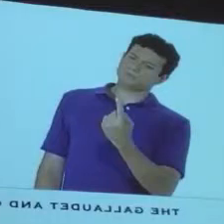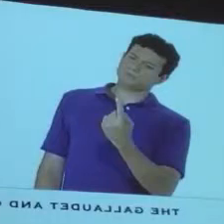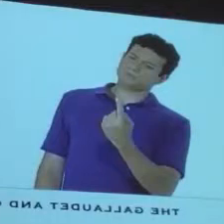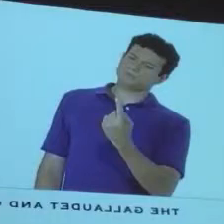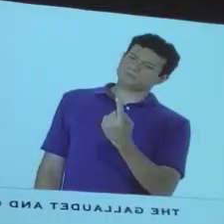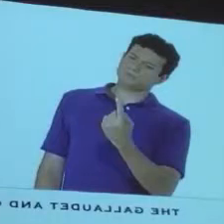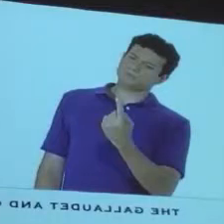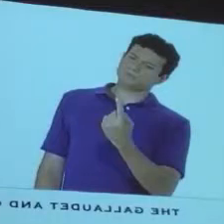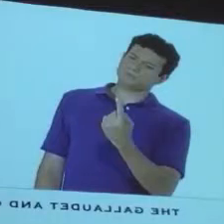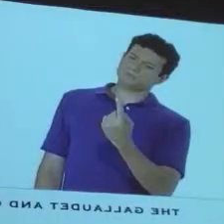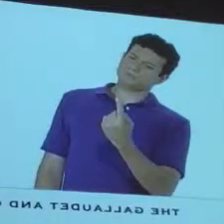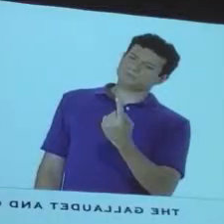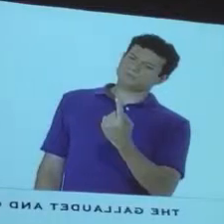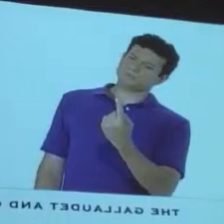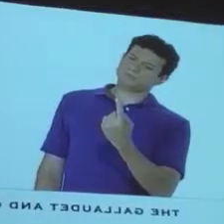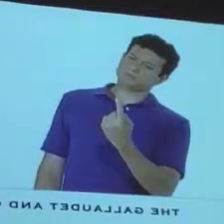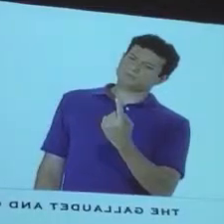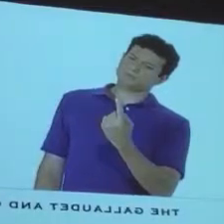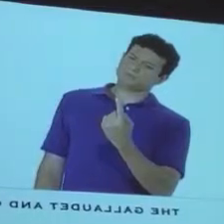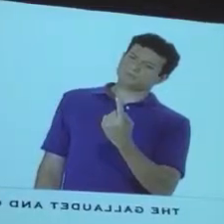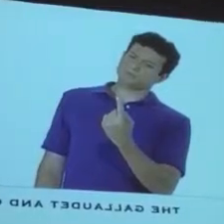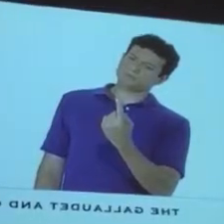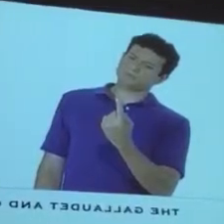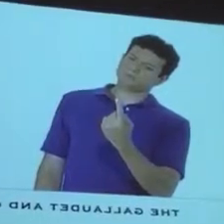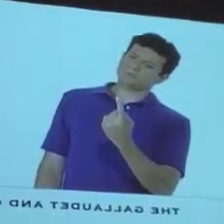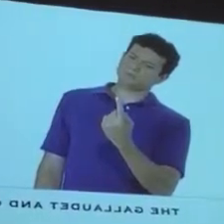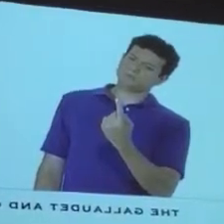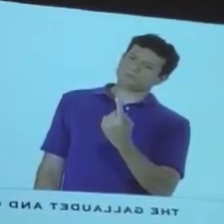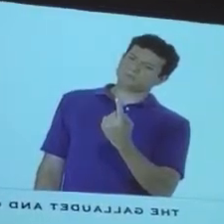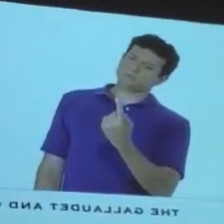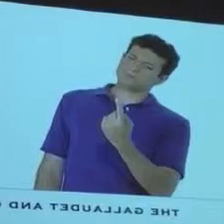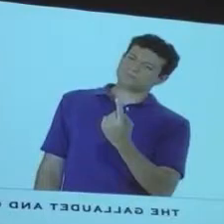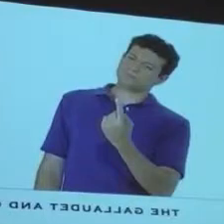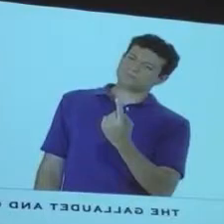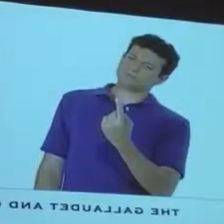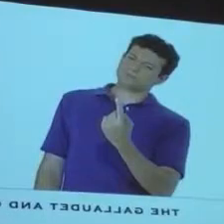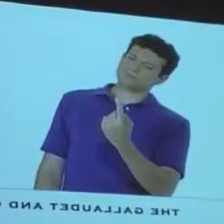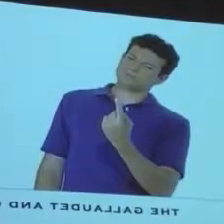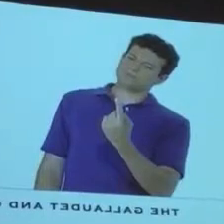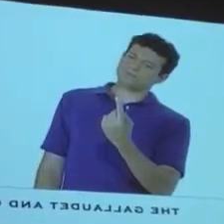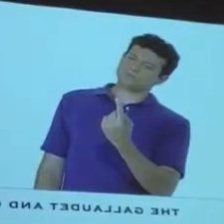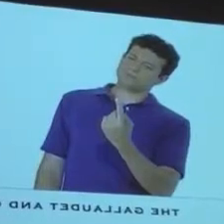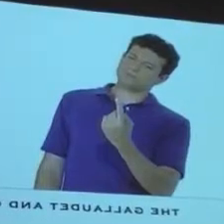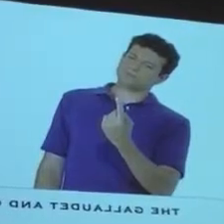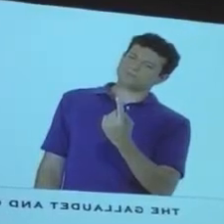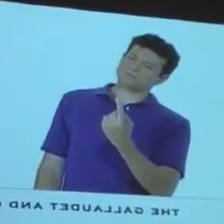Alone. She's playing alone. Now, okay.